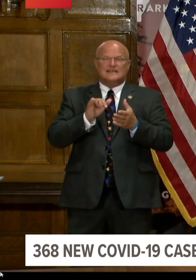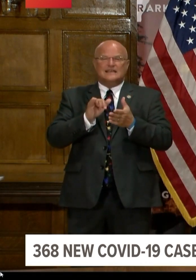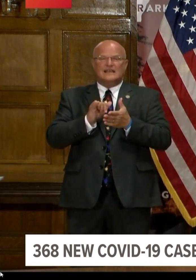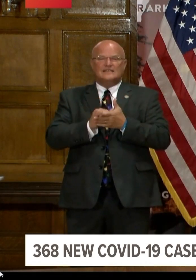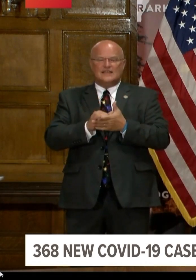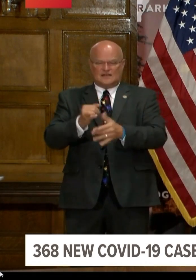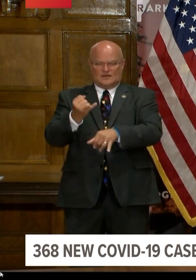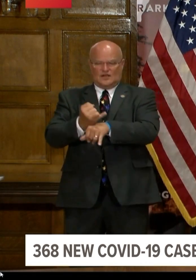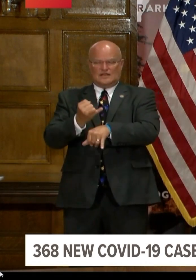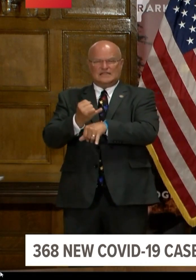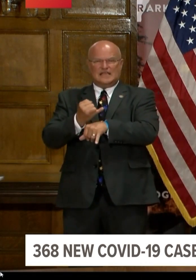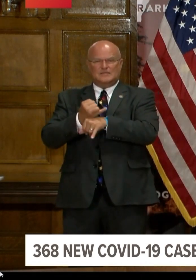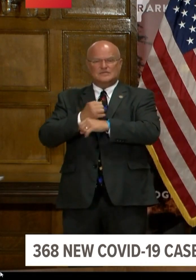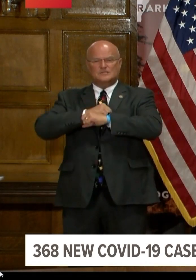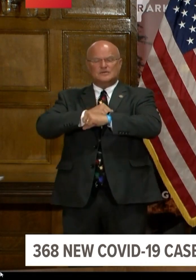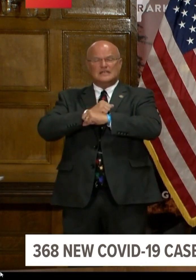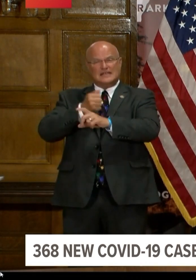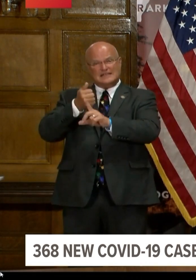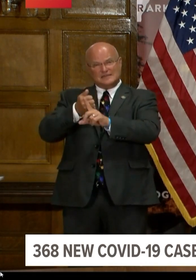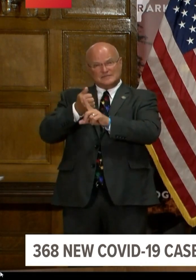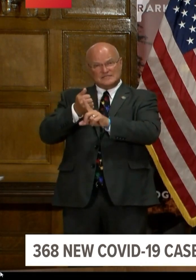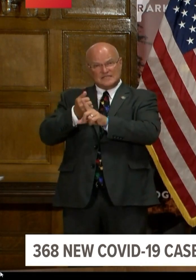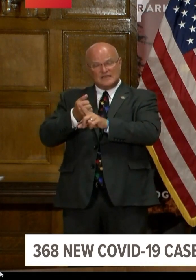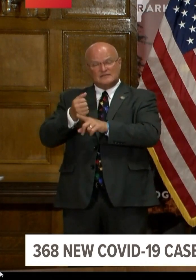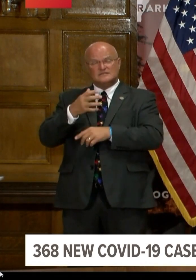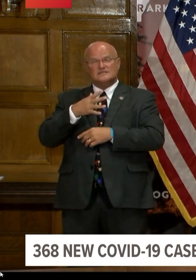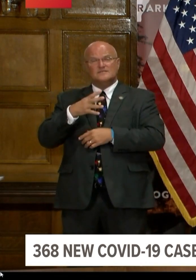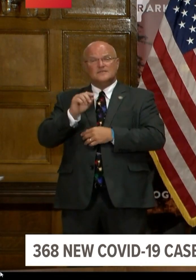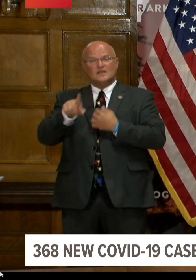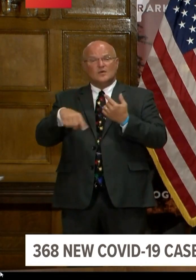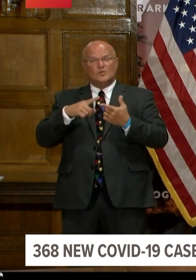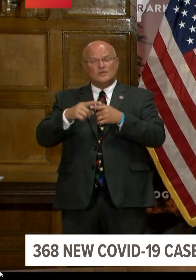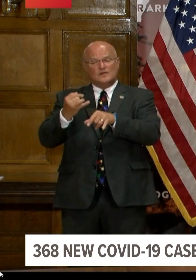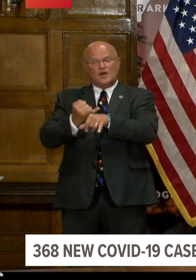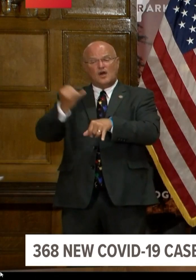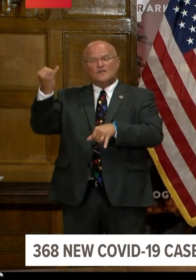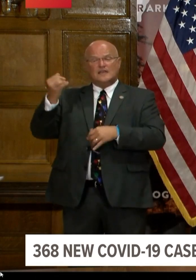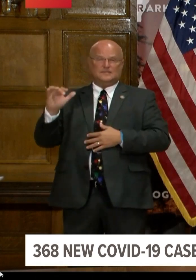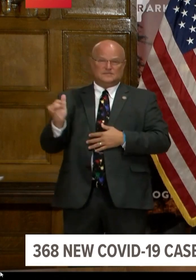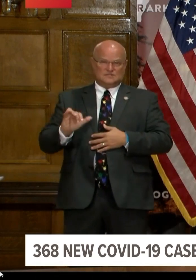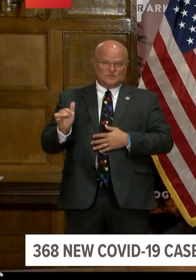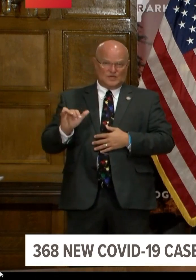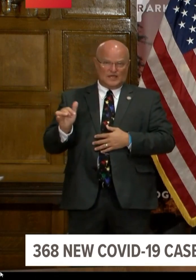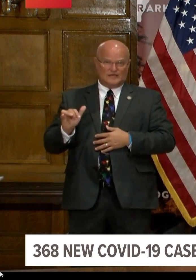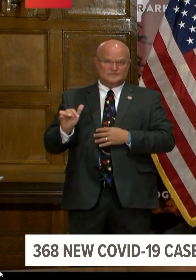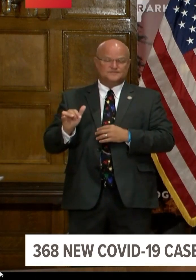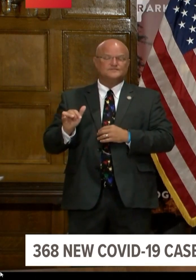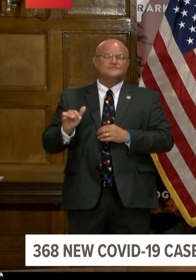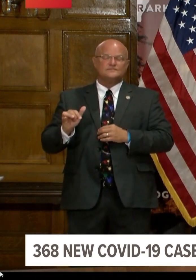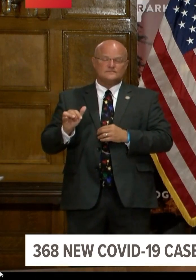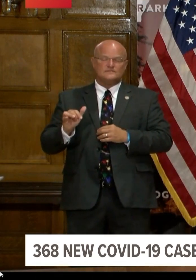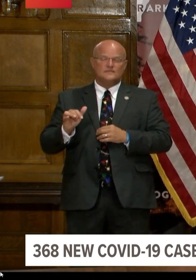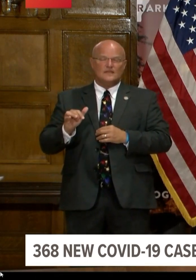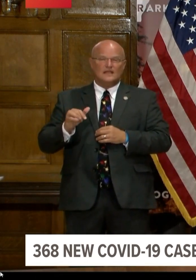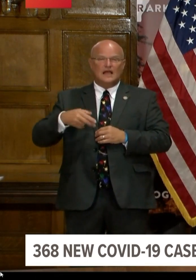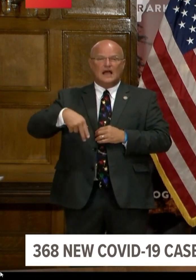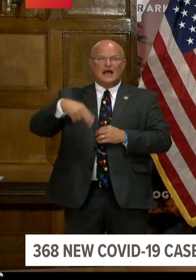on campus to protect themselves, and when they're off campus as well. So there's a high